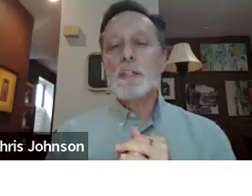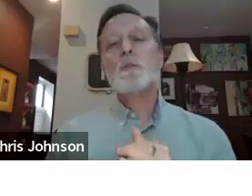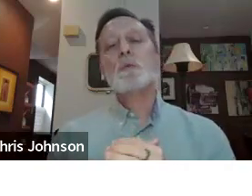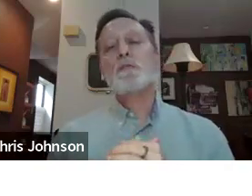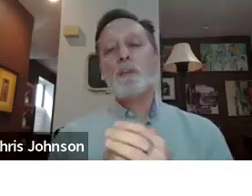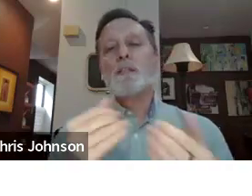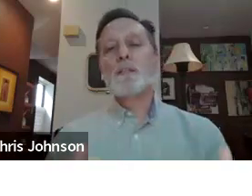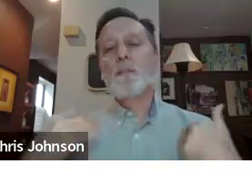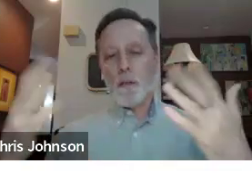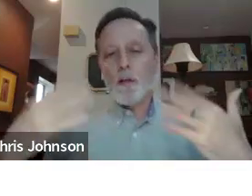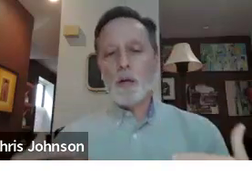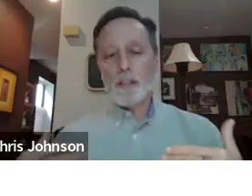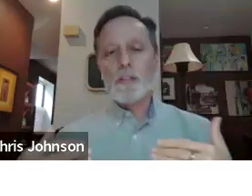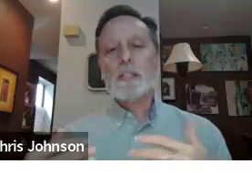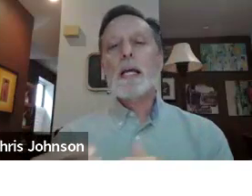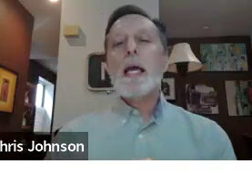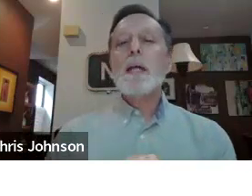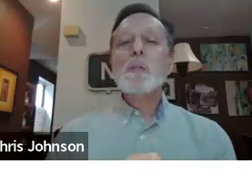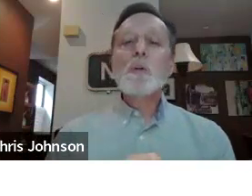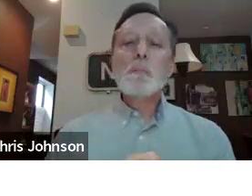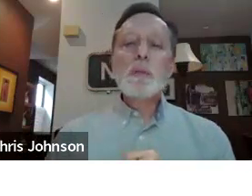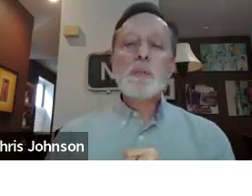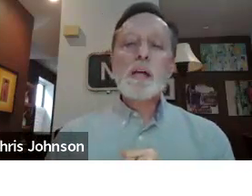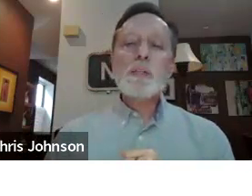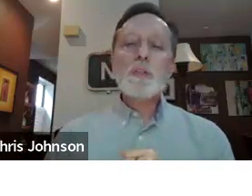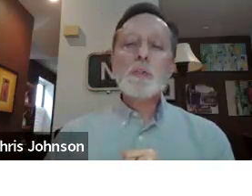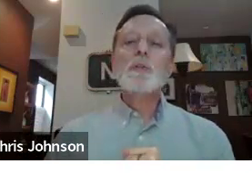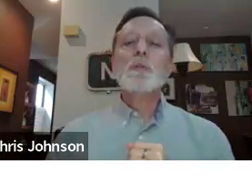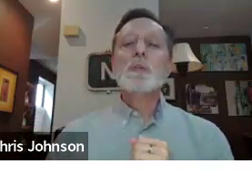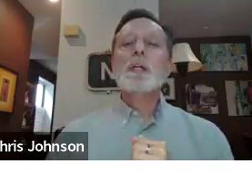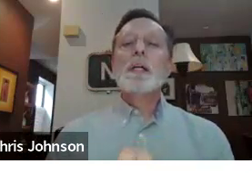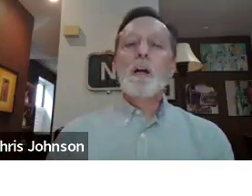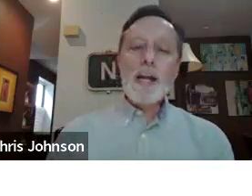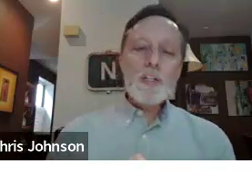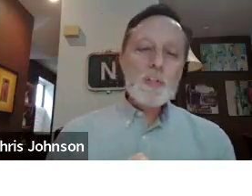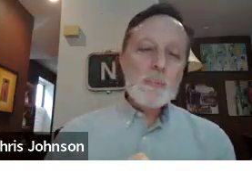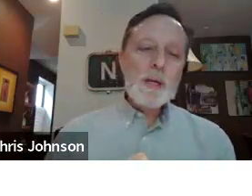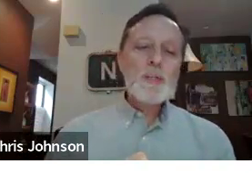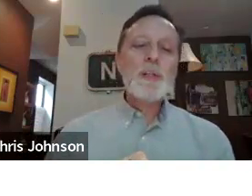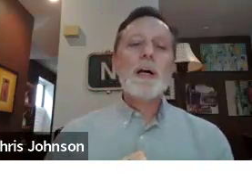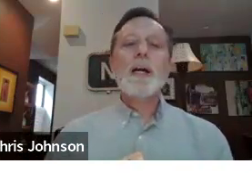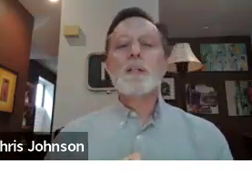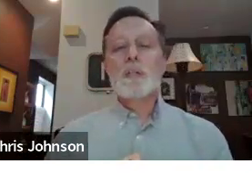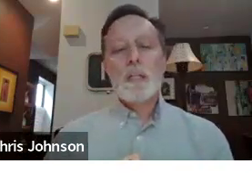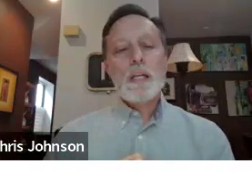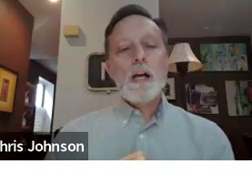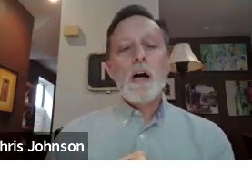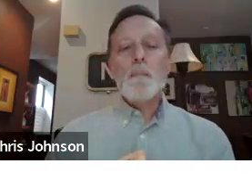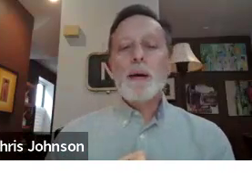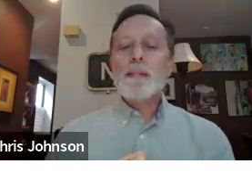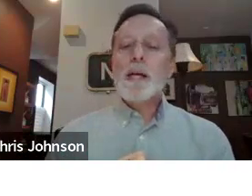the insurance industry faces their markets. And so commercial line insurers are actually